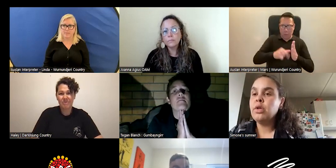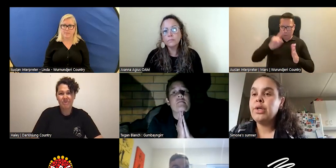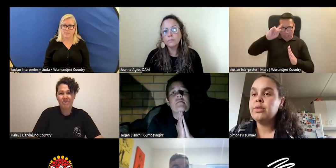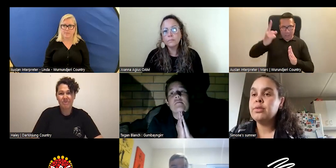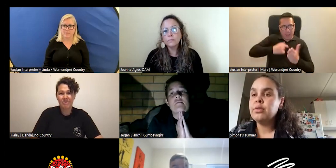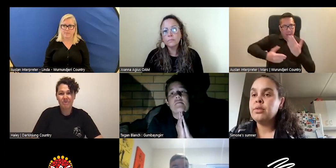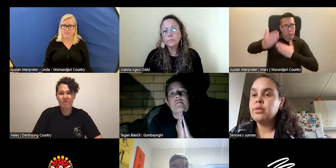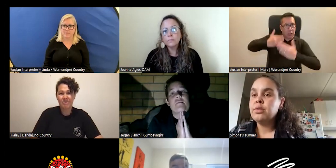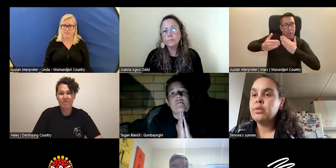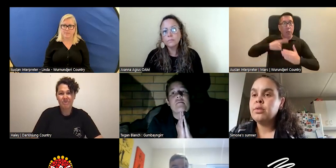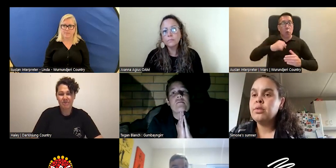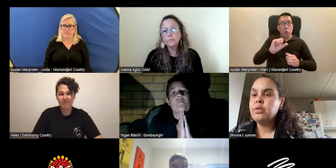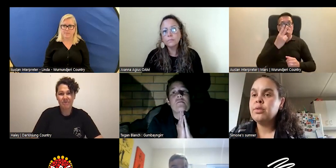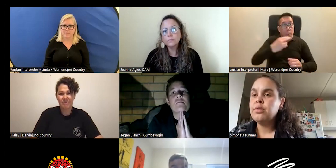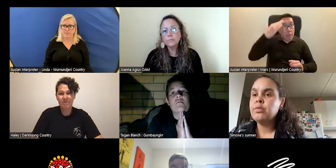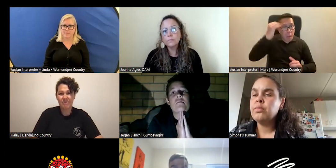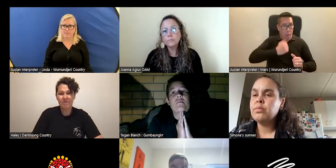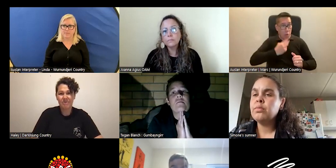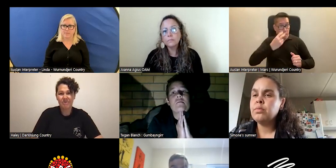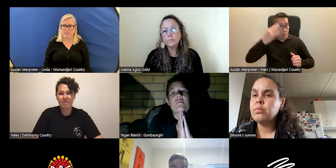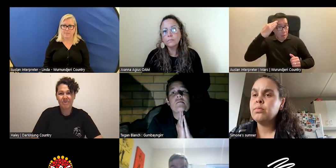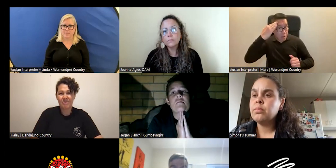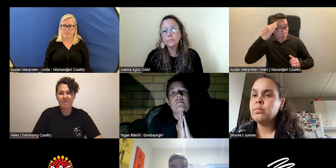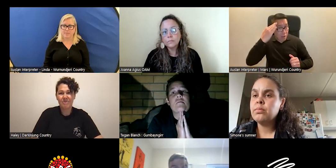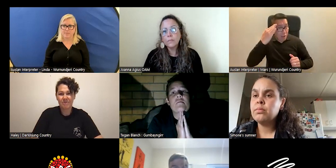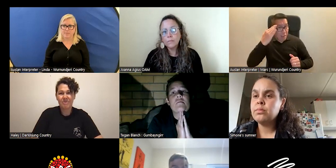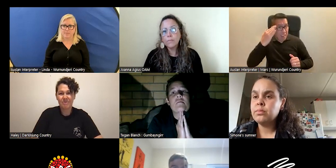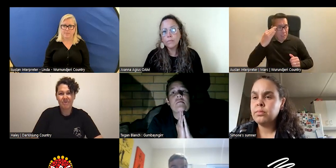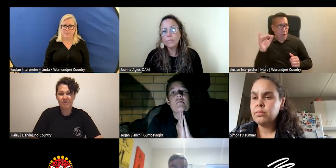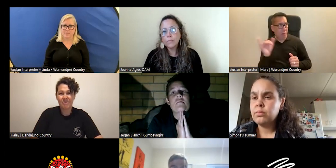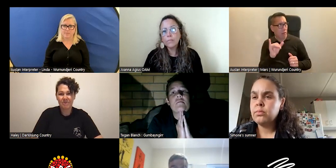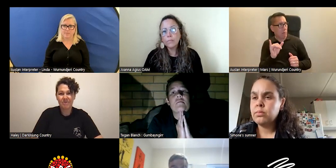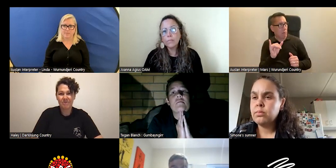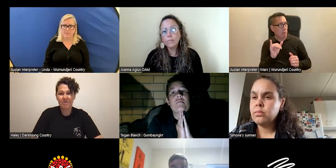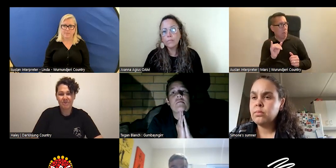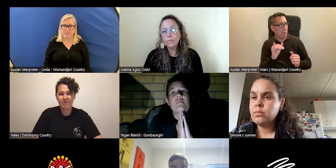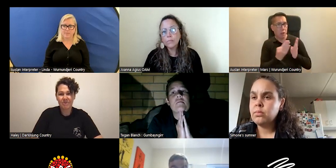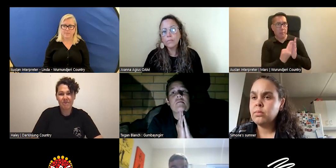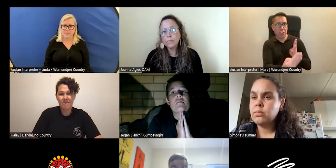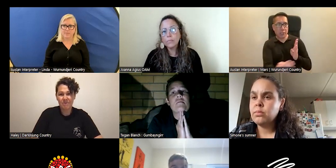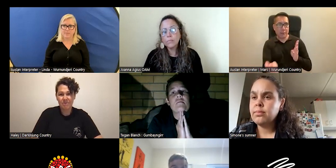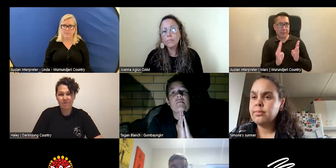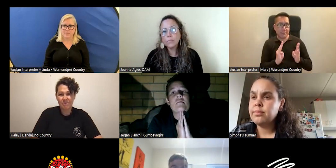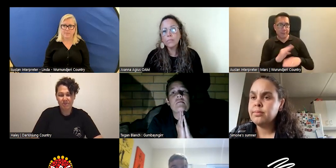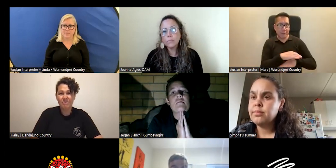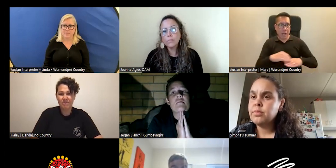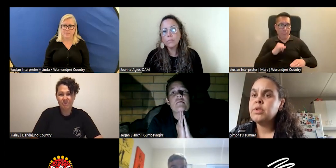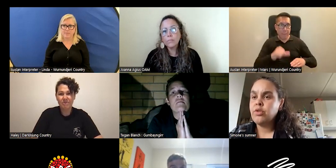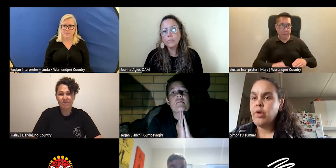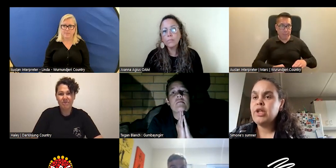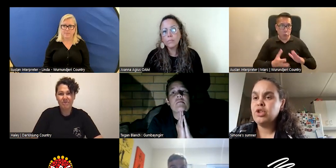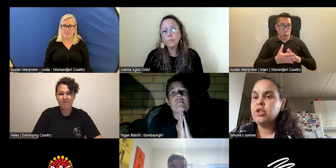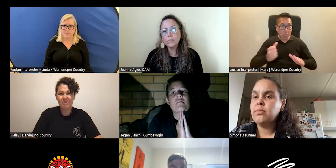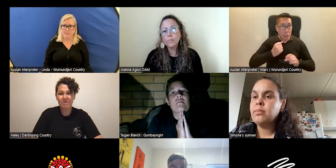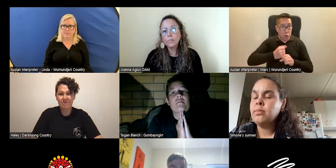like my grandma and your grandmas, they were all either on a mission, stolen generation, or lived